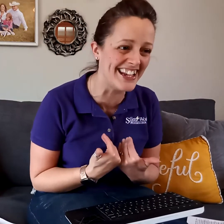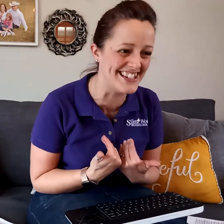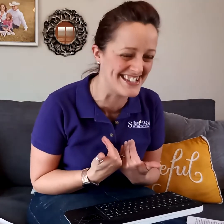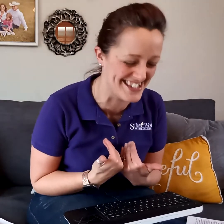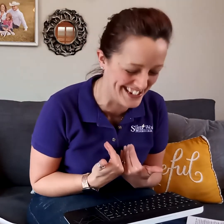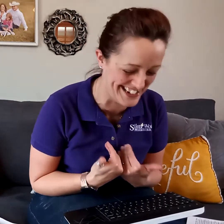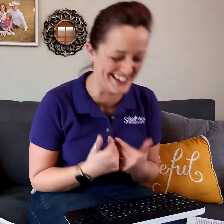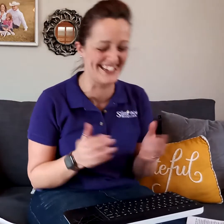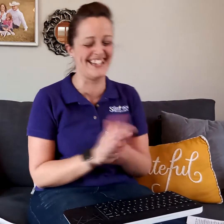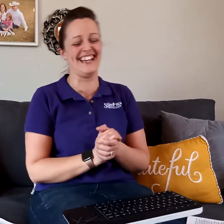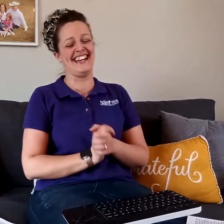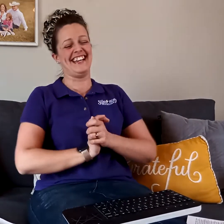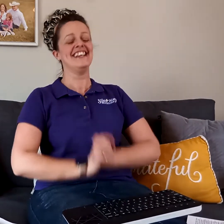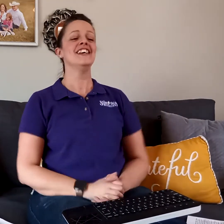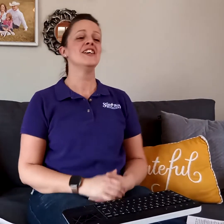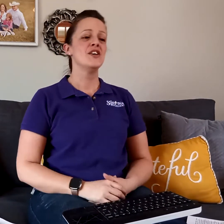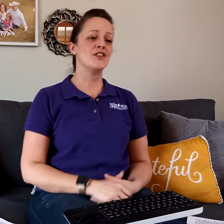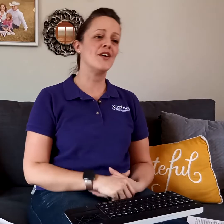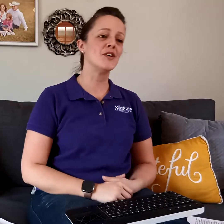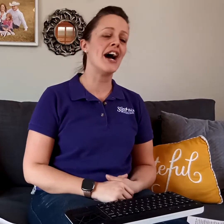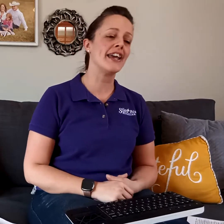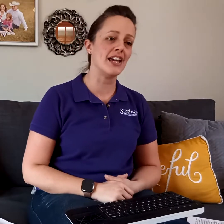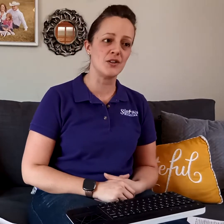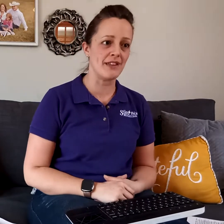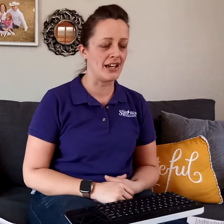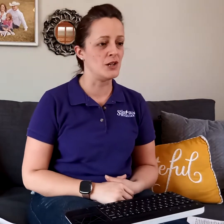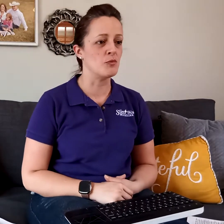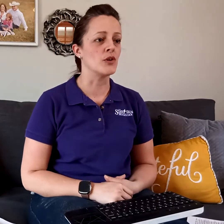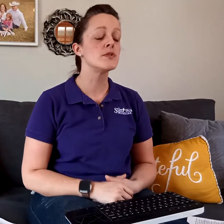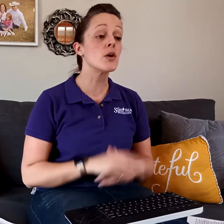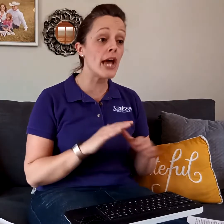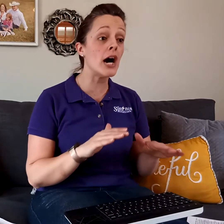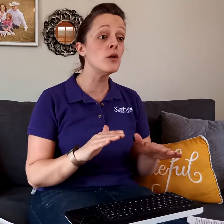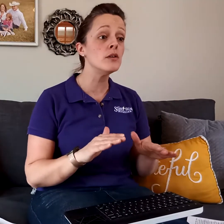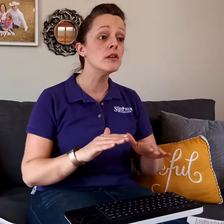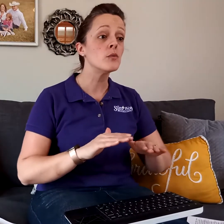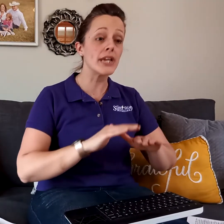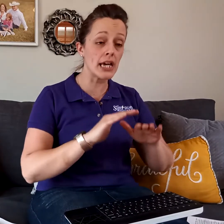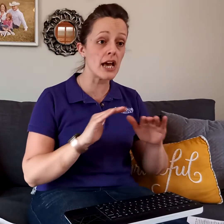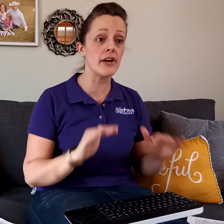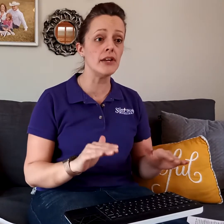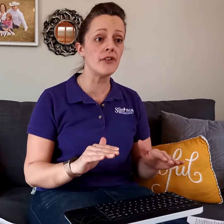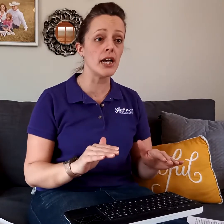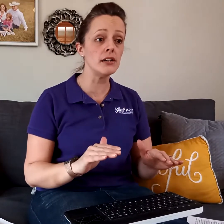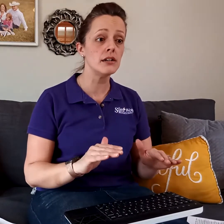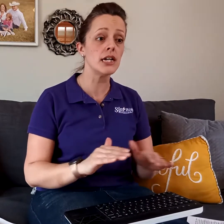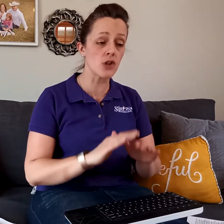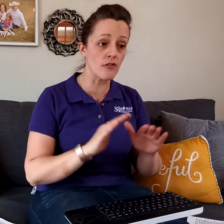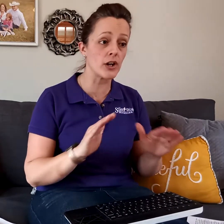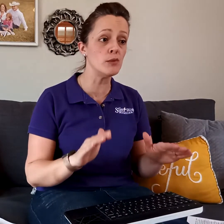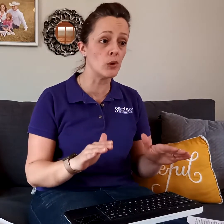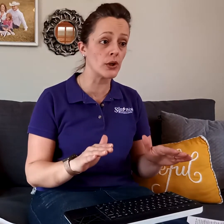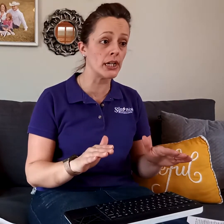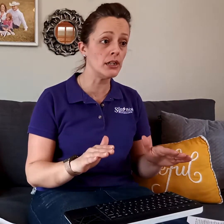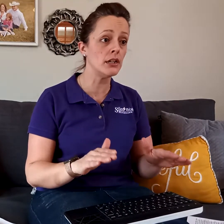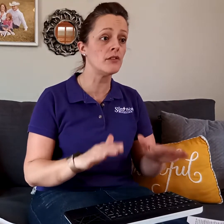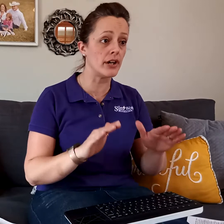nice. So I can't do that anymore. So now we can't have any fun. It's all very boring and very